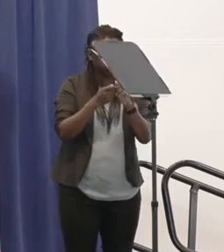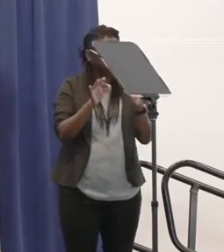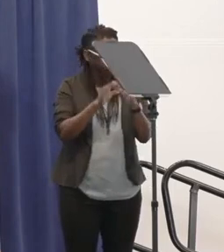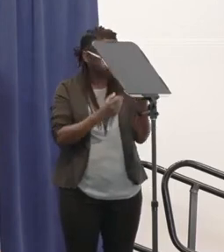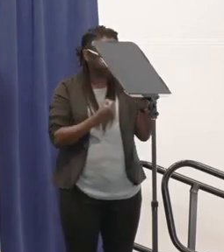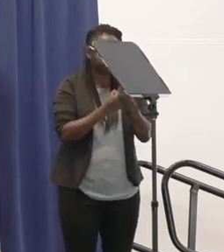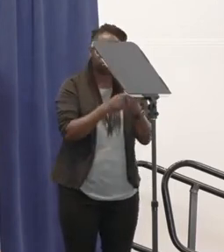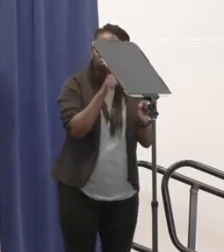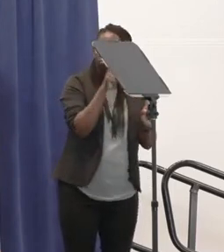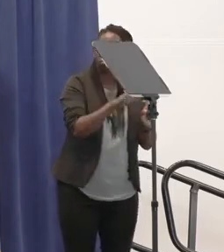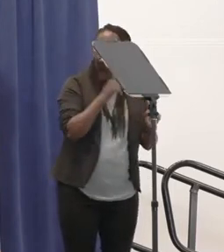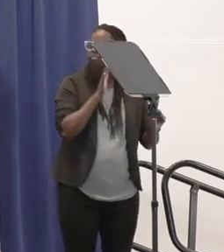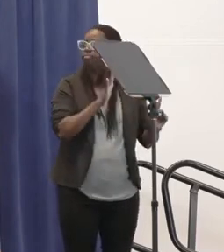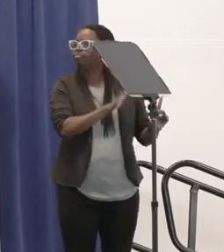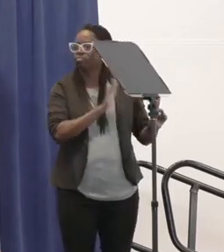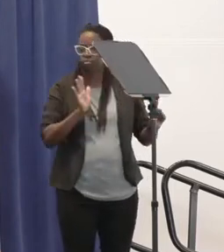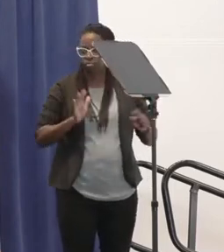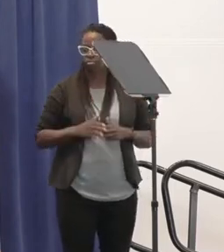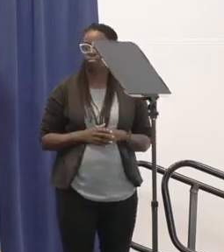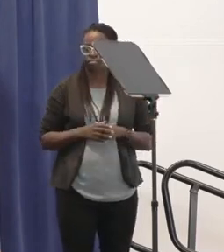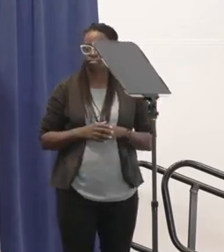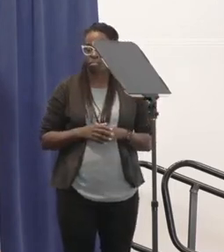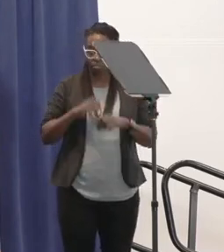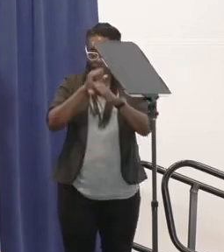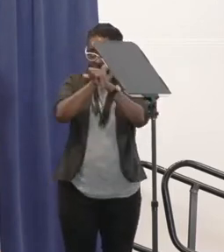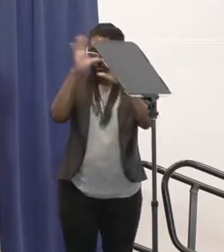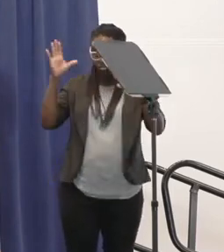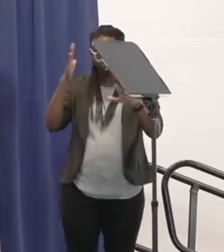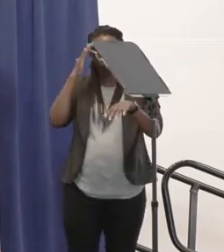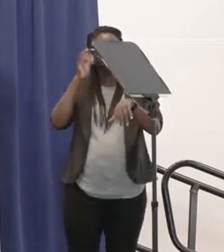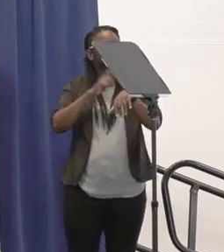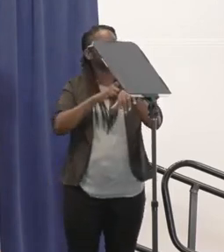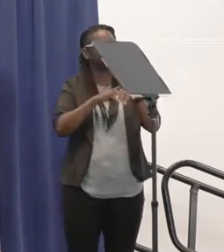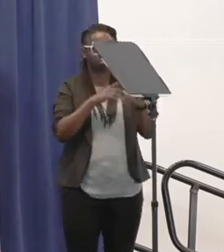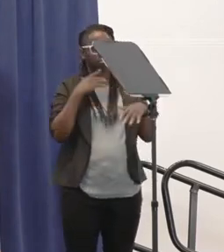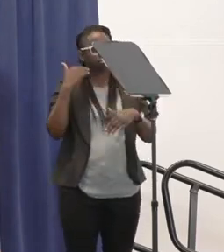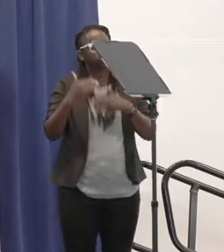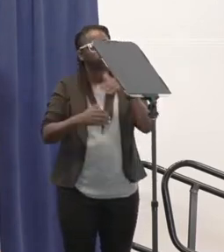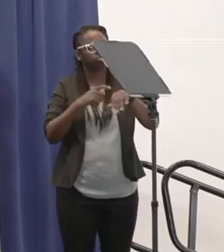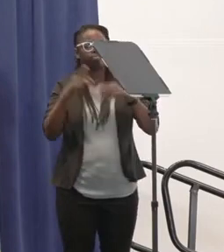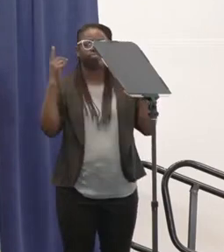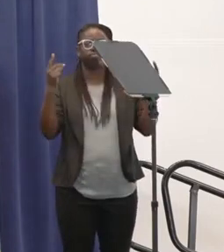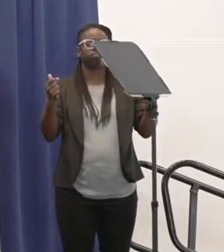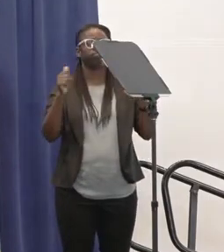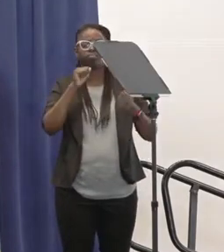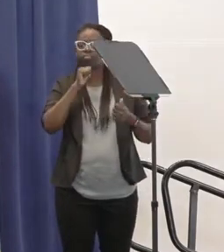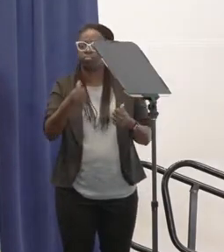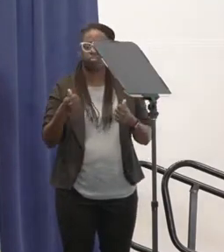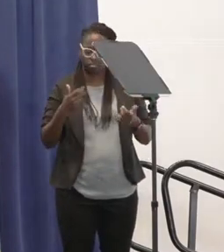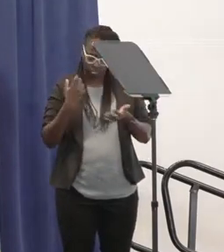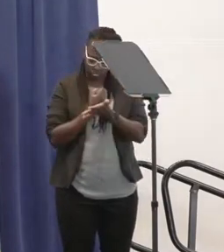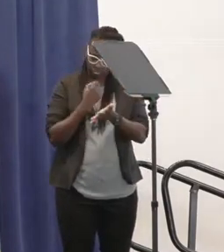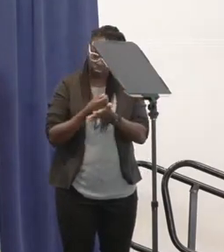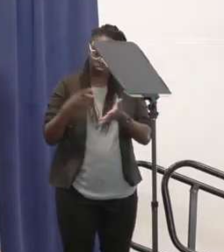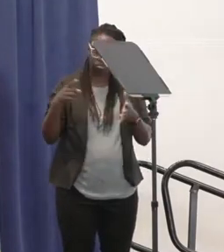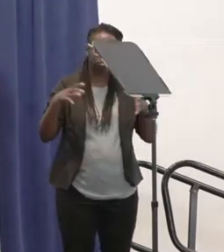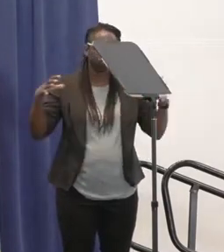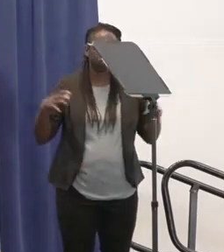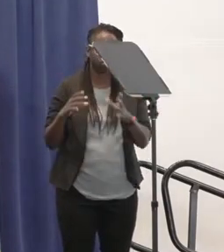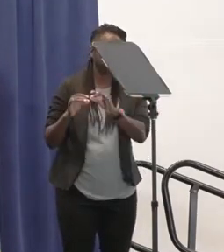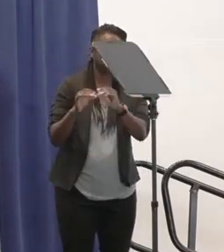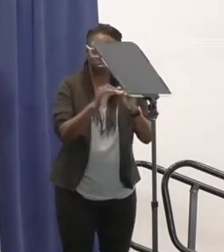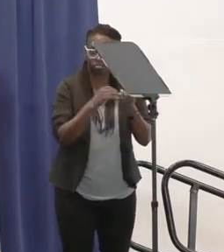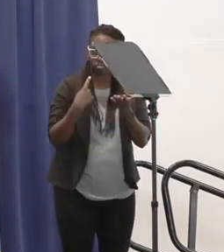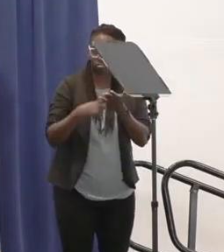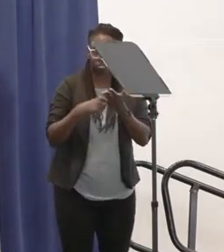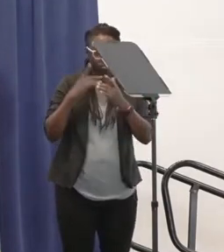in. That is what this moment requires. And that is what today is all about. We're proud of Massachusetts. We're proud to be home to the first